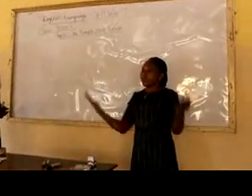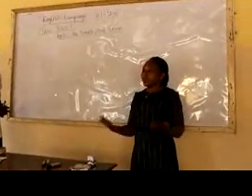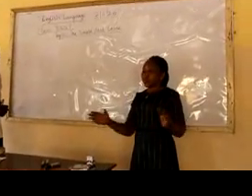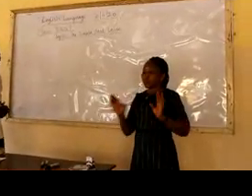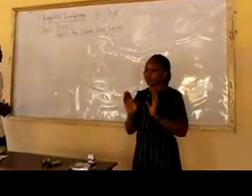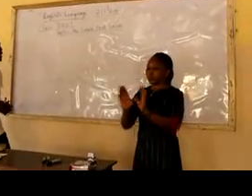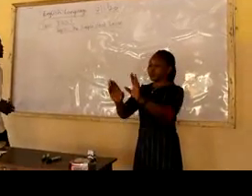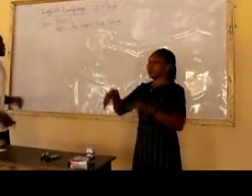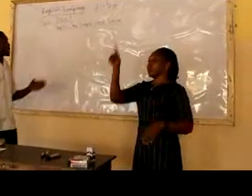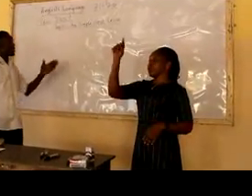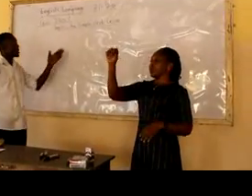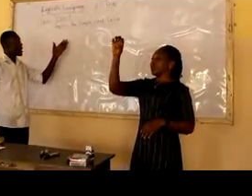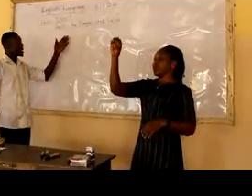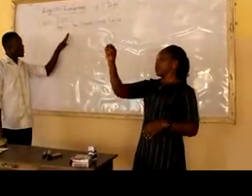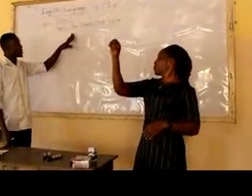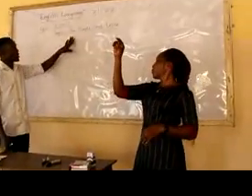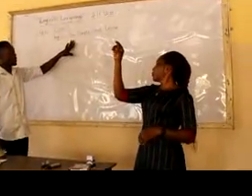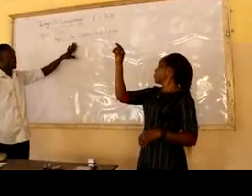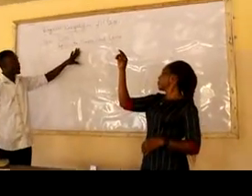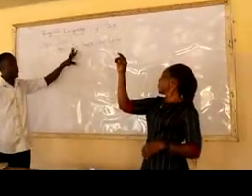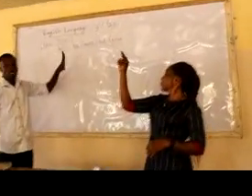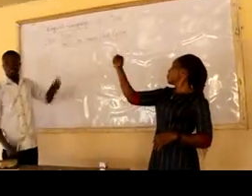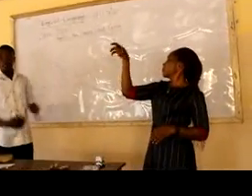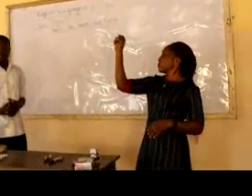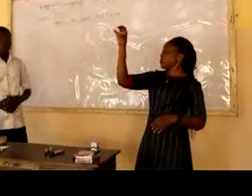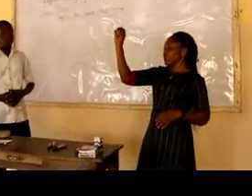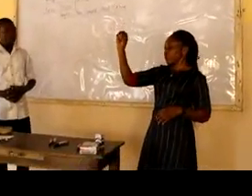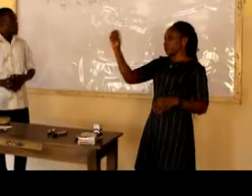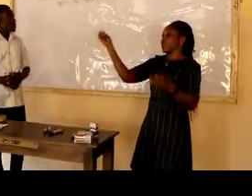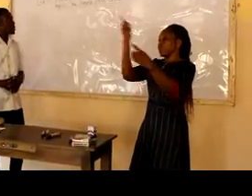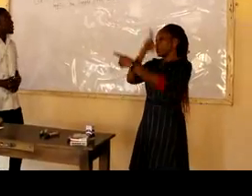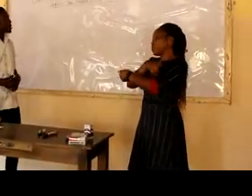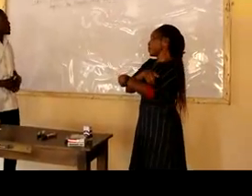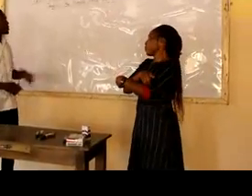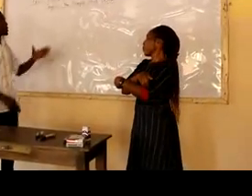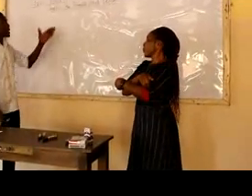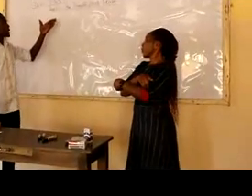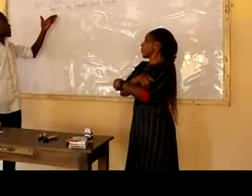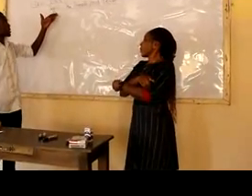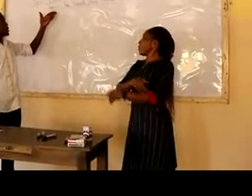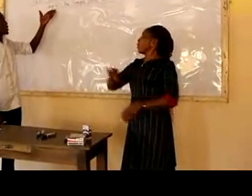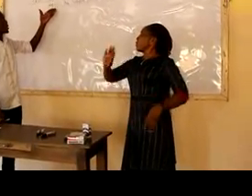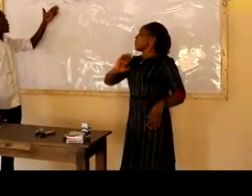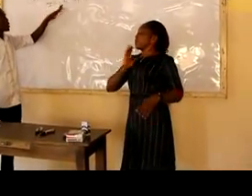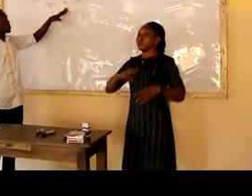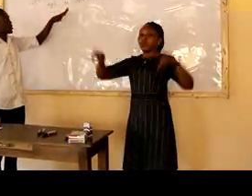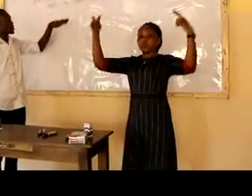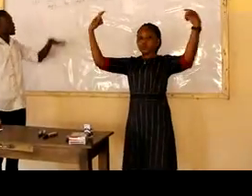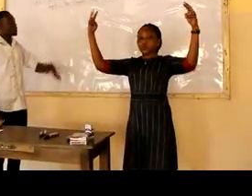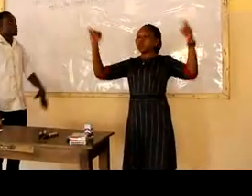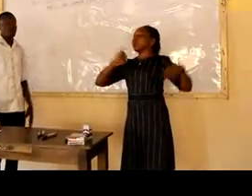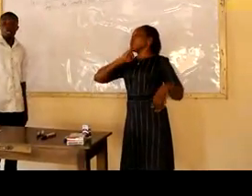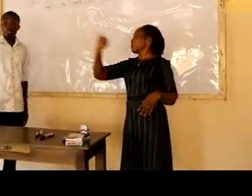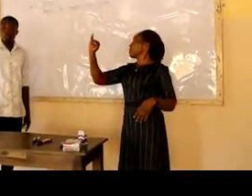Today we are going to look at another aspect of the tense, which, as is written on the